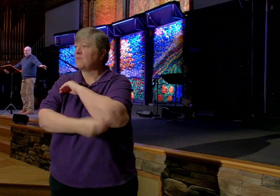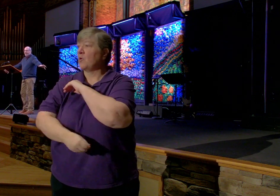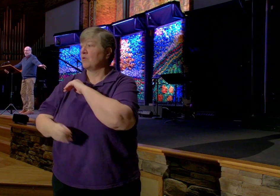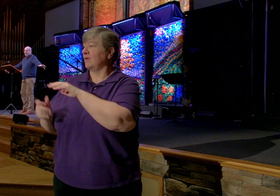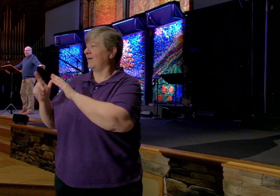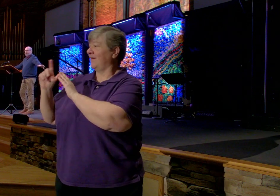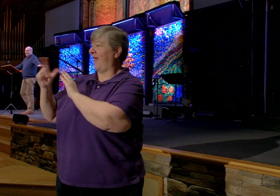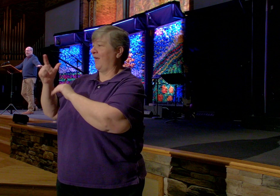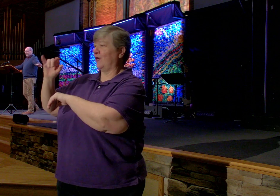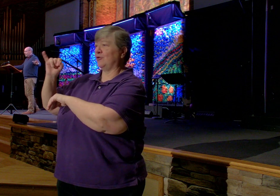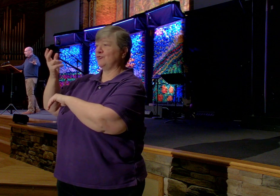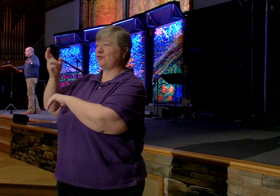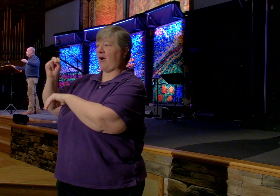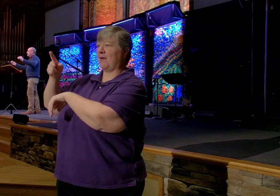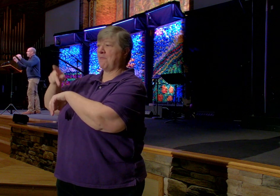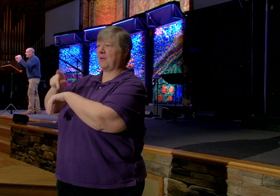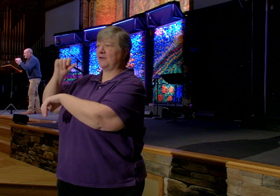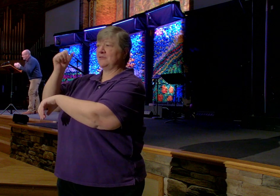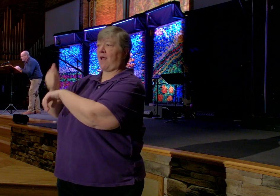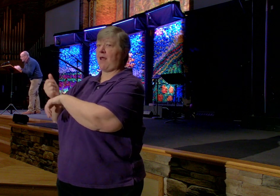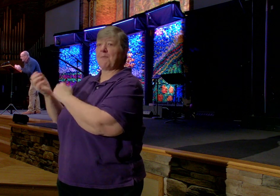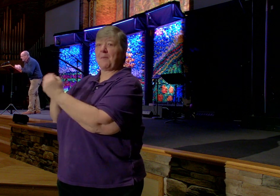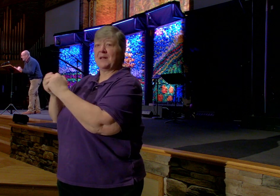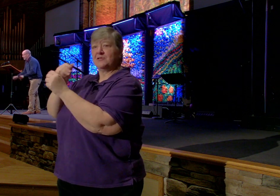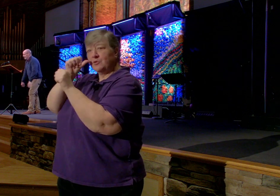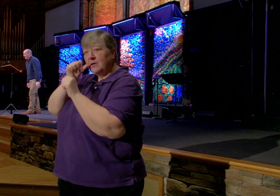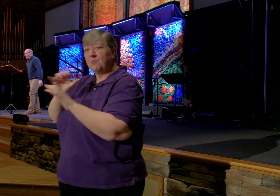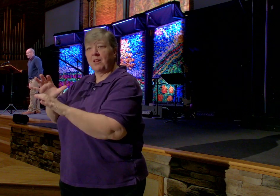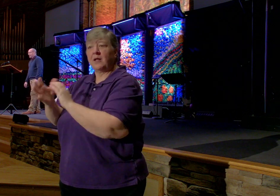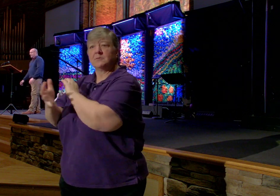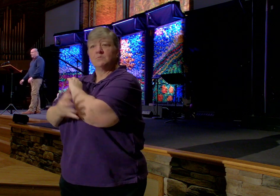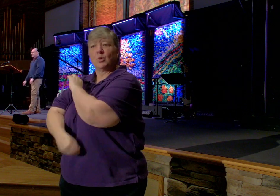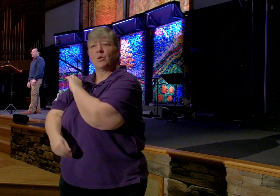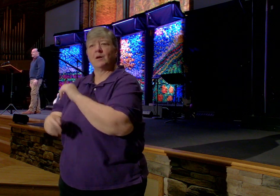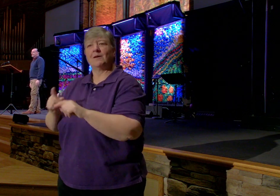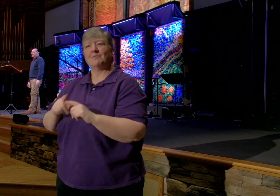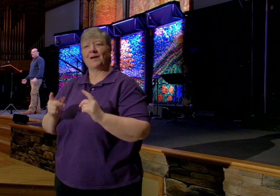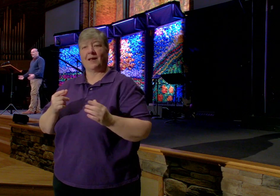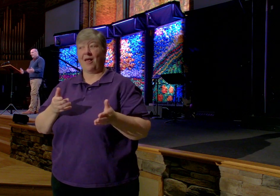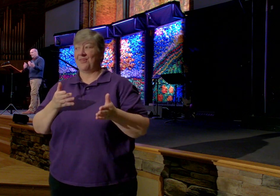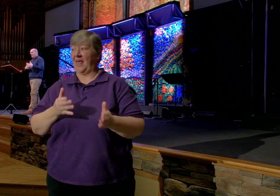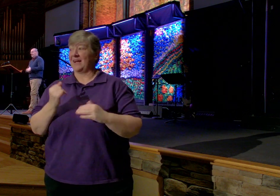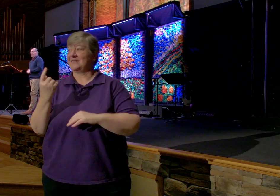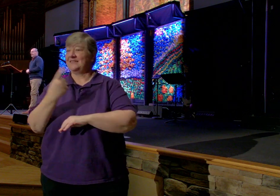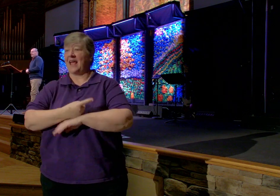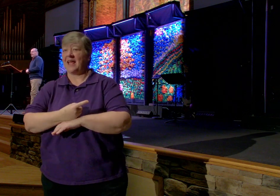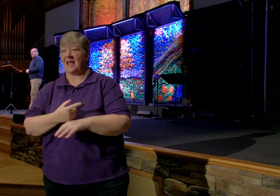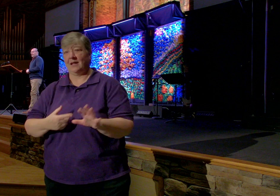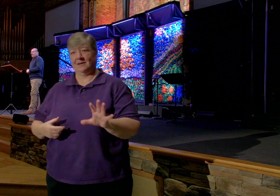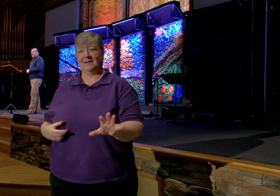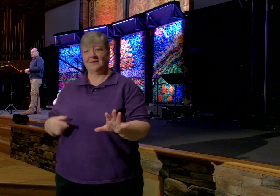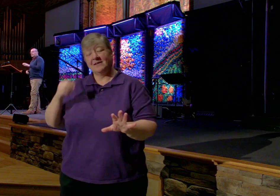up a whole ministry, okay, to bless the poor. But on this particular day,